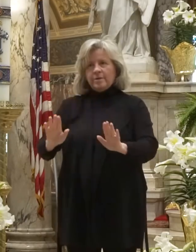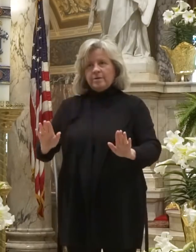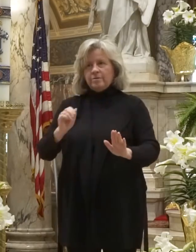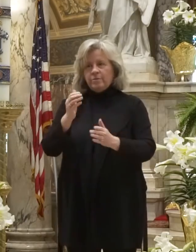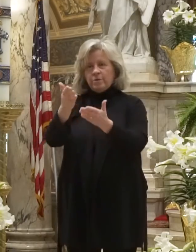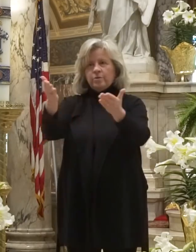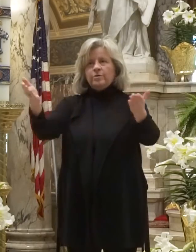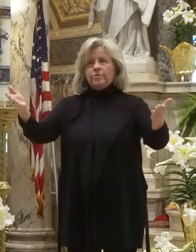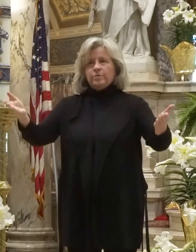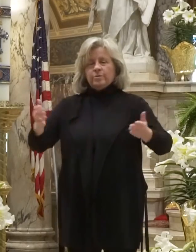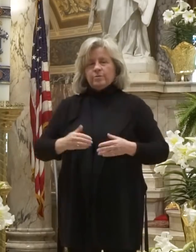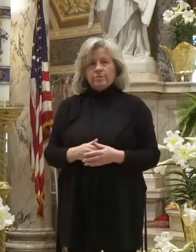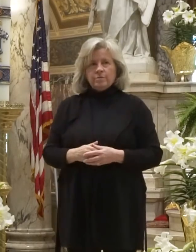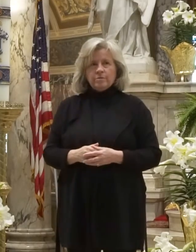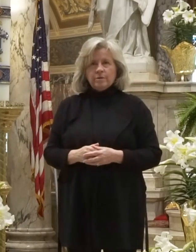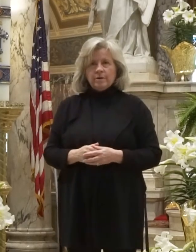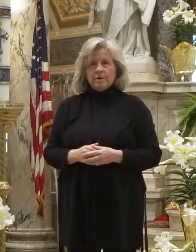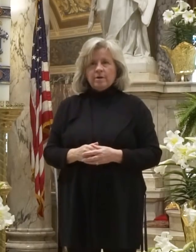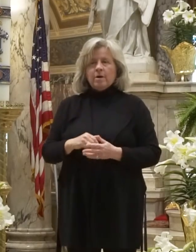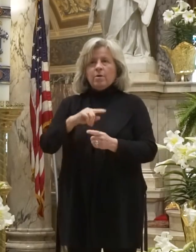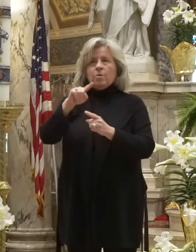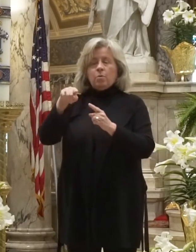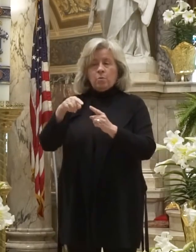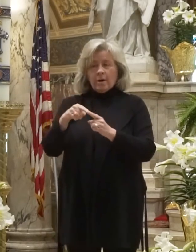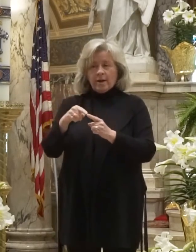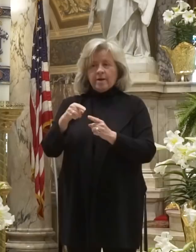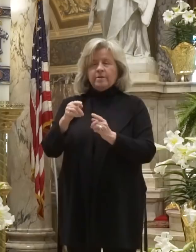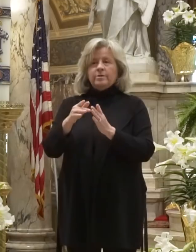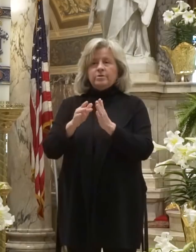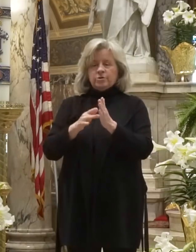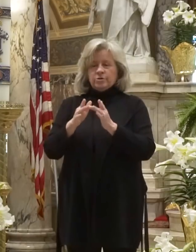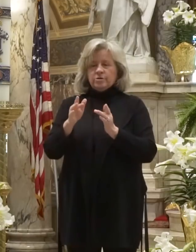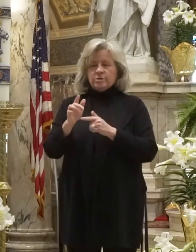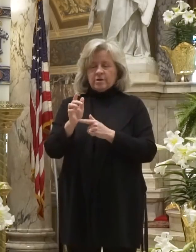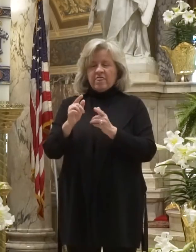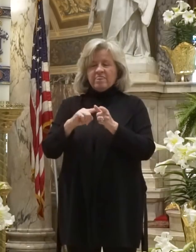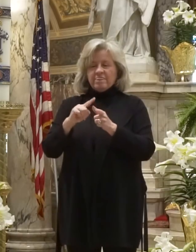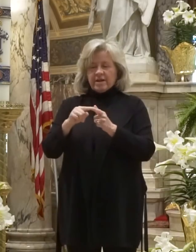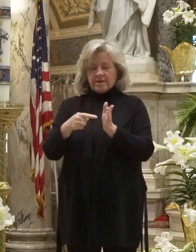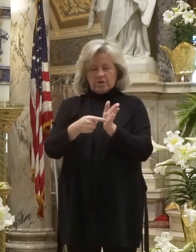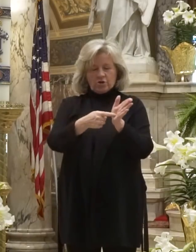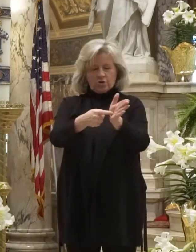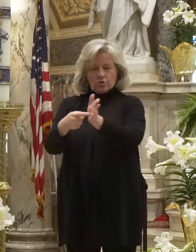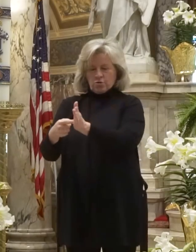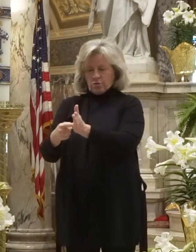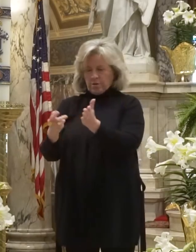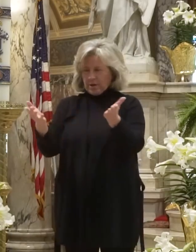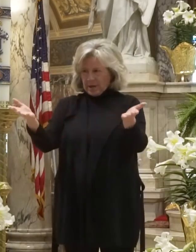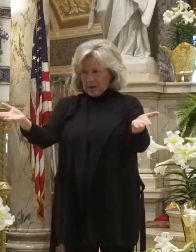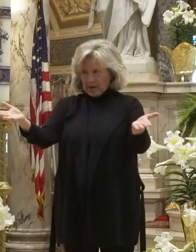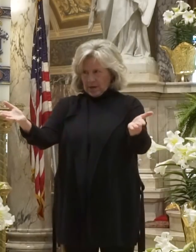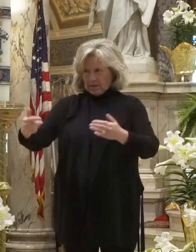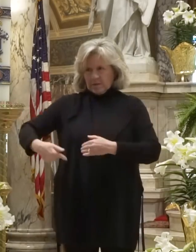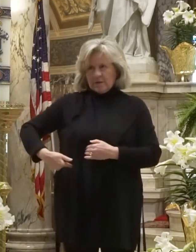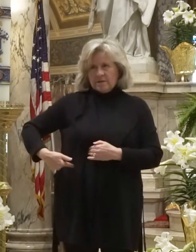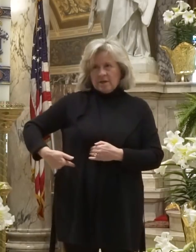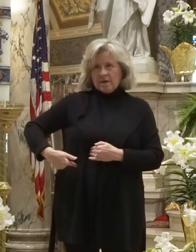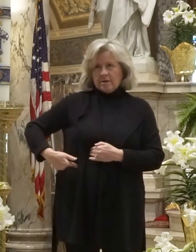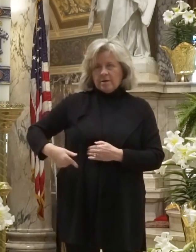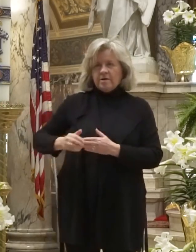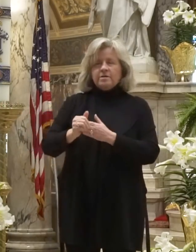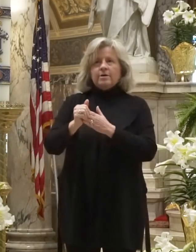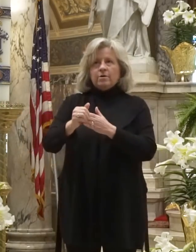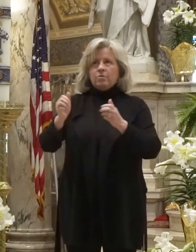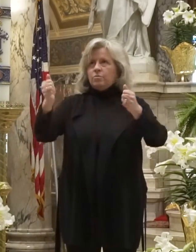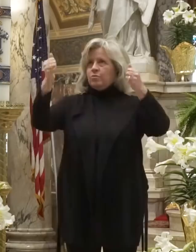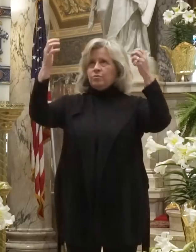with you." When he had said this, he showed them his hands and his side. The disciples rejoiced when they saw the